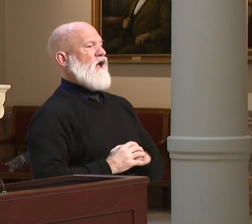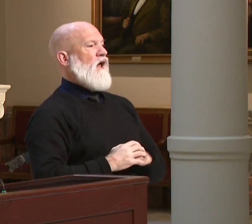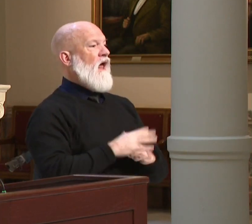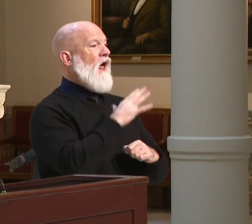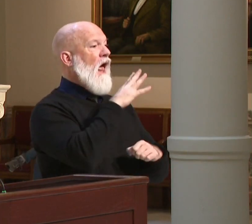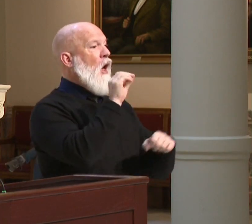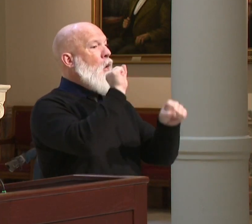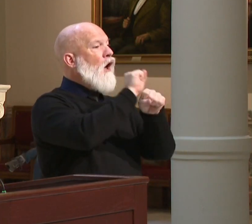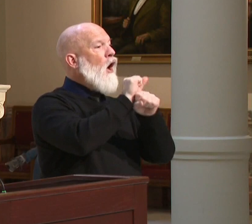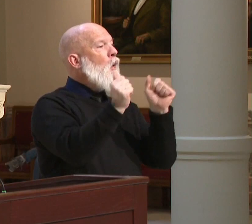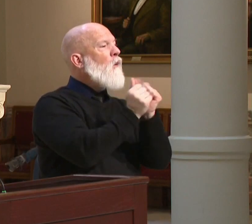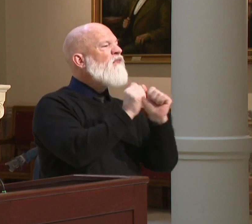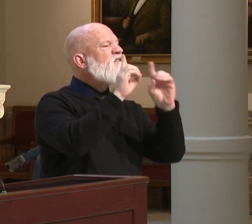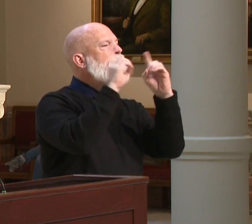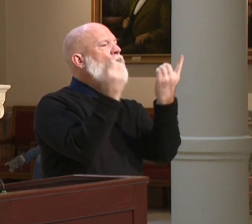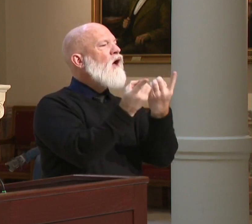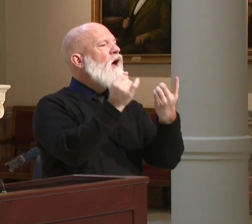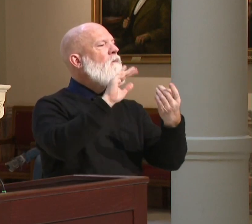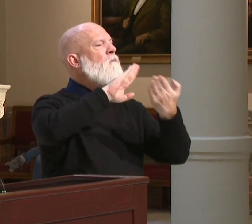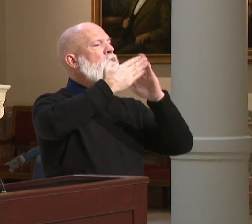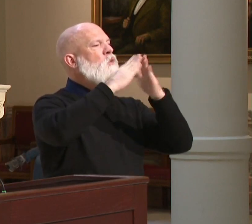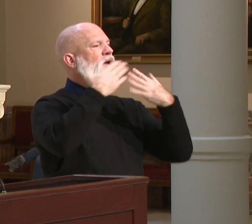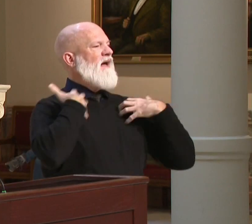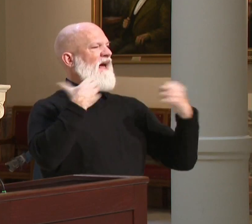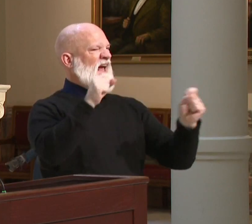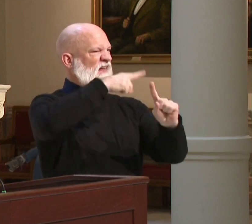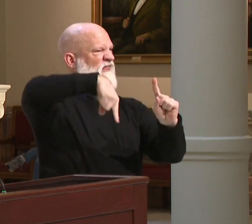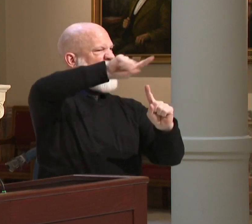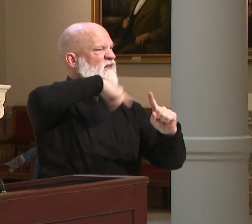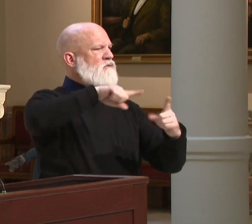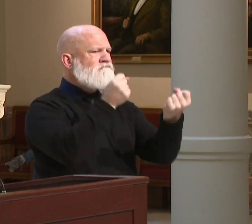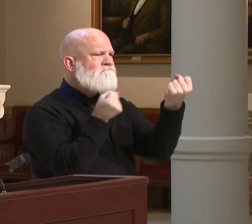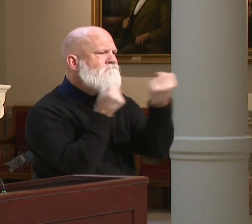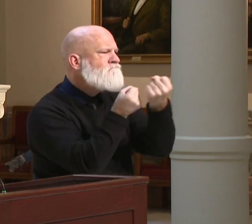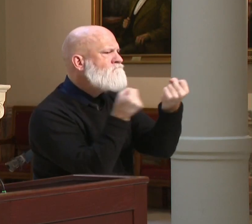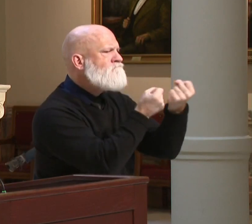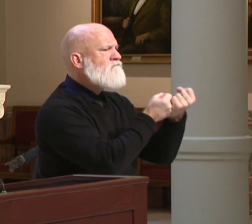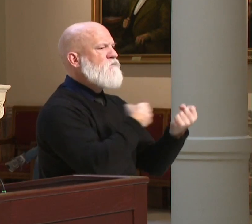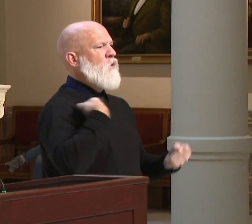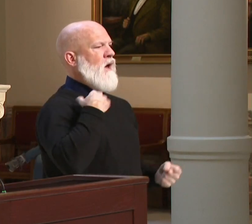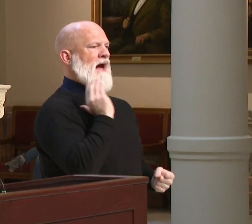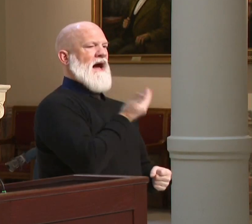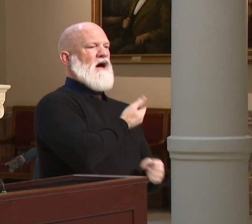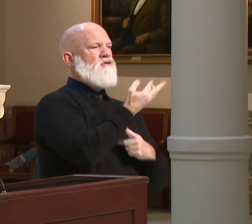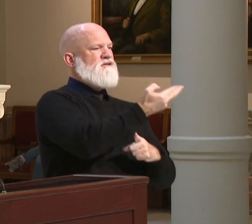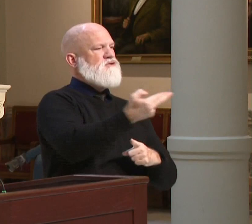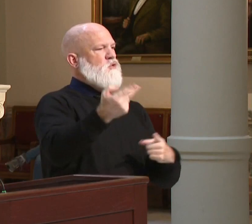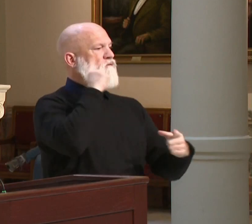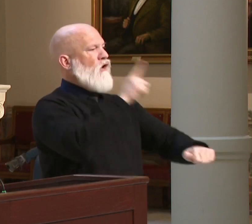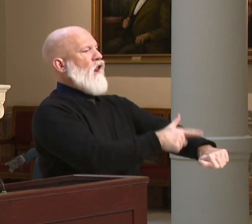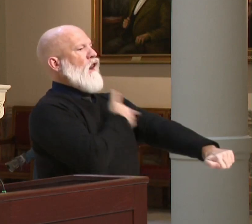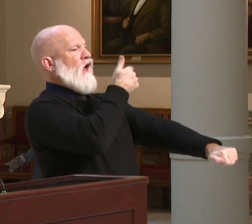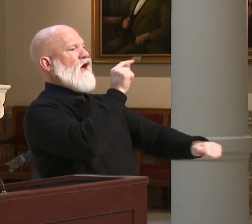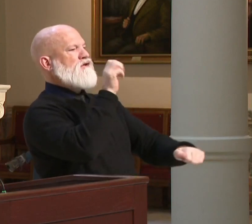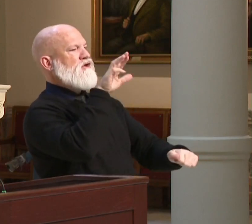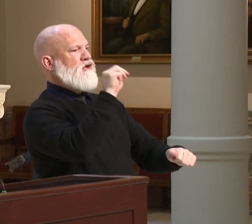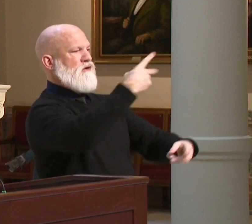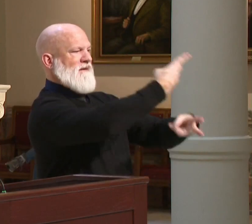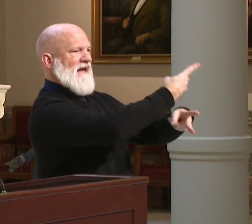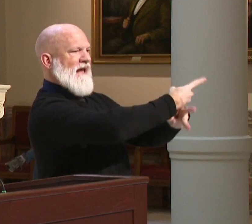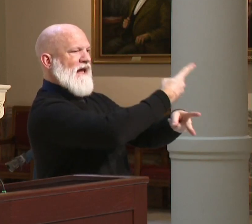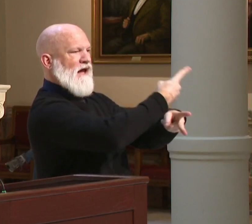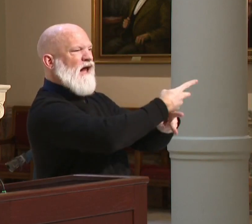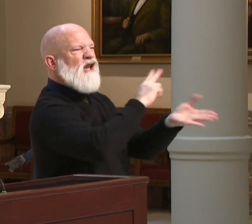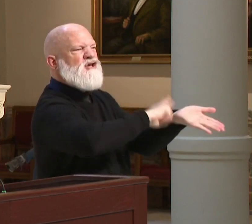of Community Health to continue shoring up resources for our long-term care facilities. In October, I